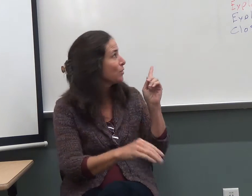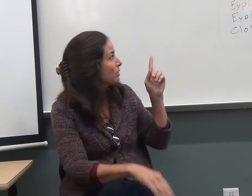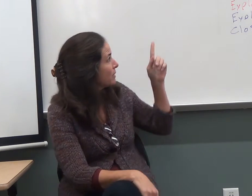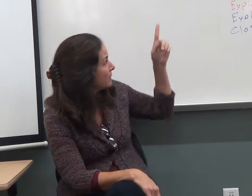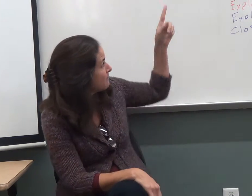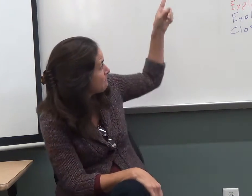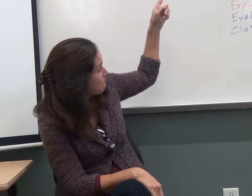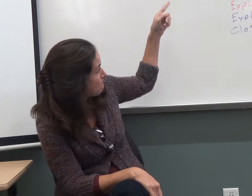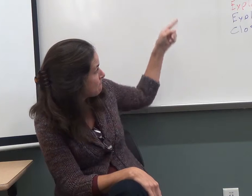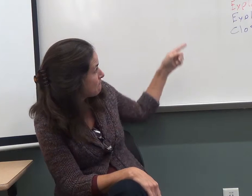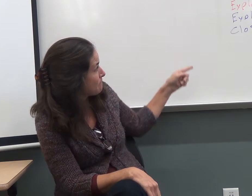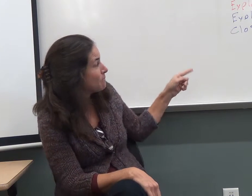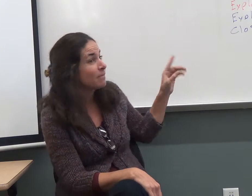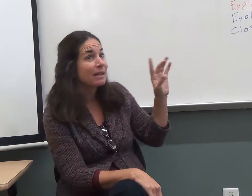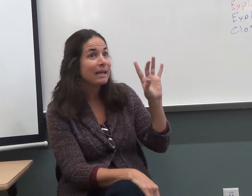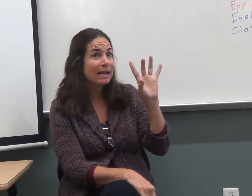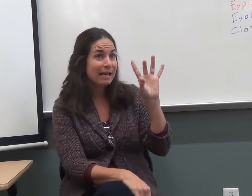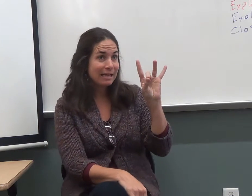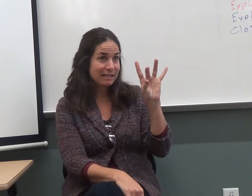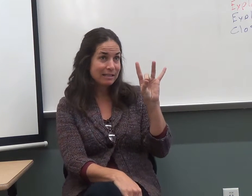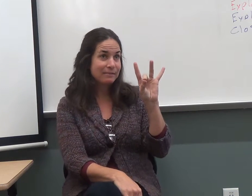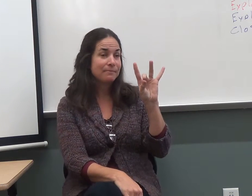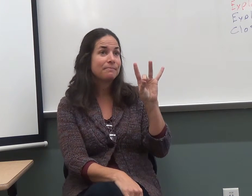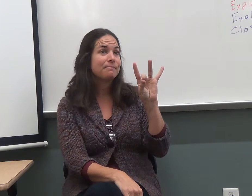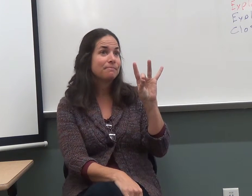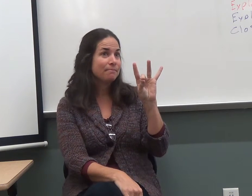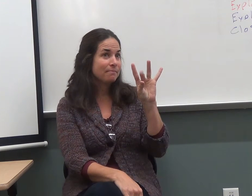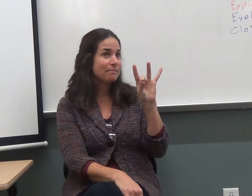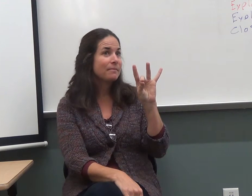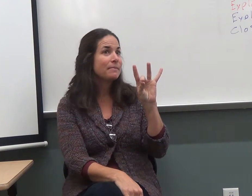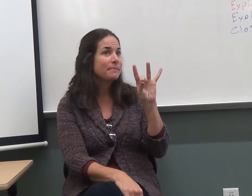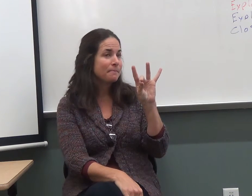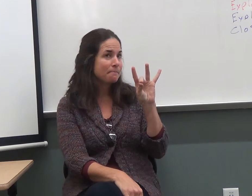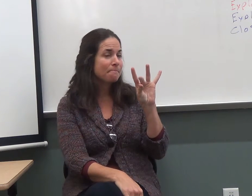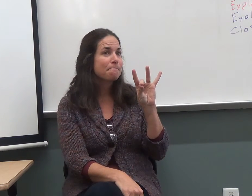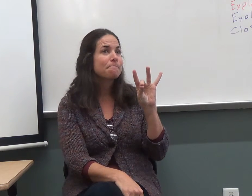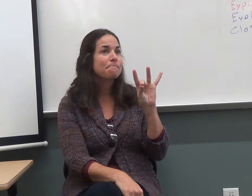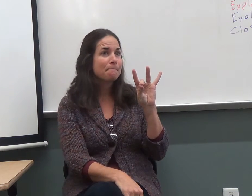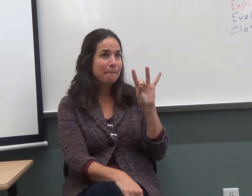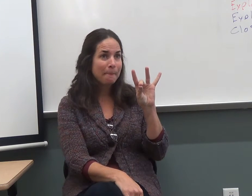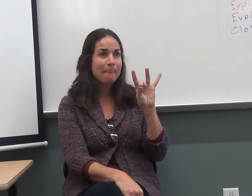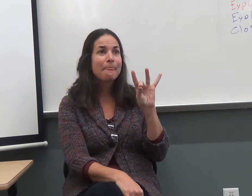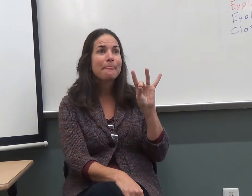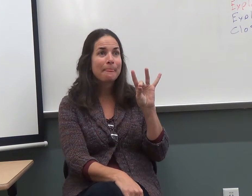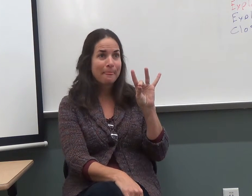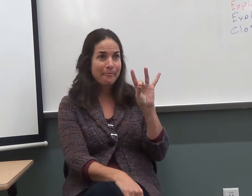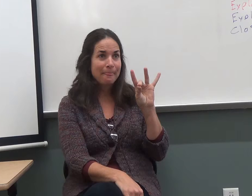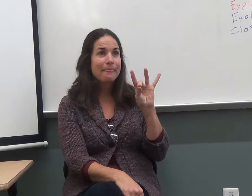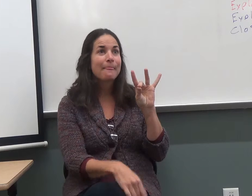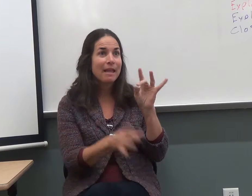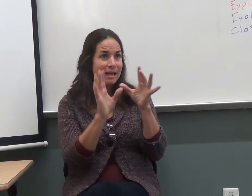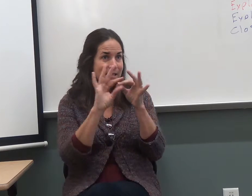sentences total. If I'm not mistaken, that should be the correct number. 2, 4, 6, 8, yes? Okay. So you're going to write 8